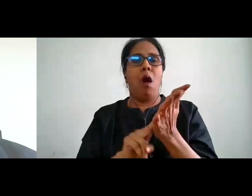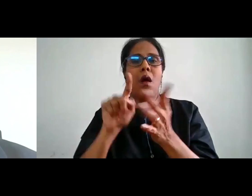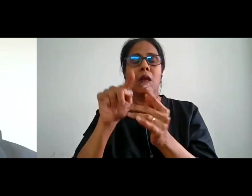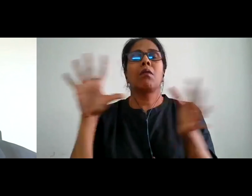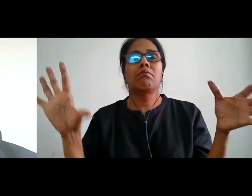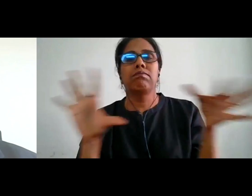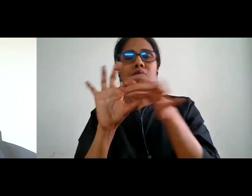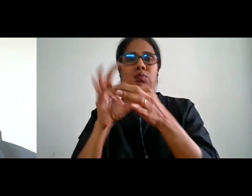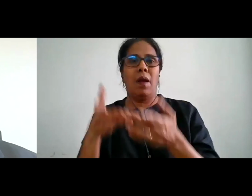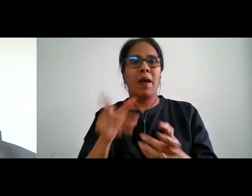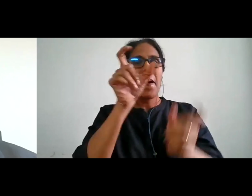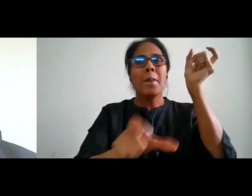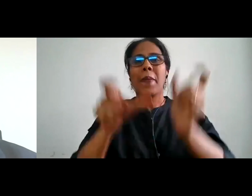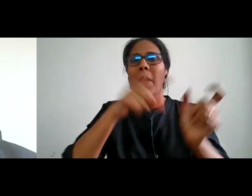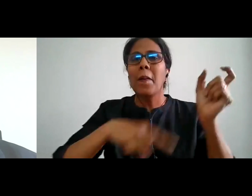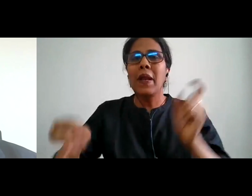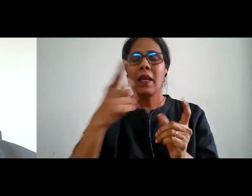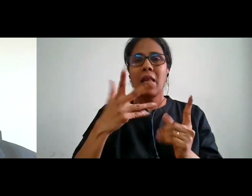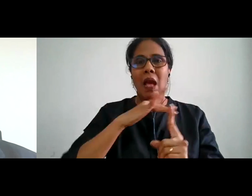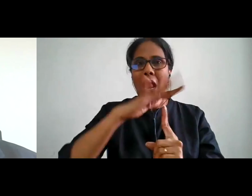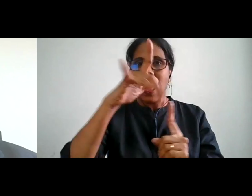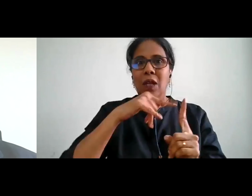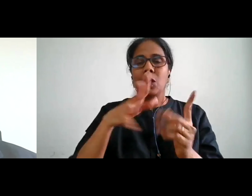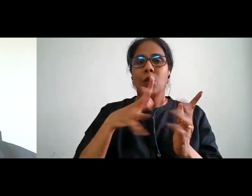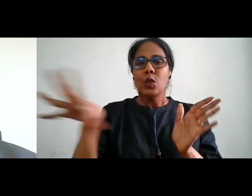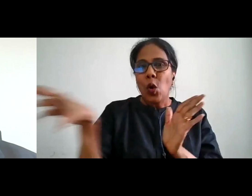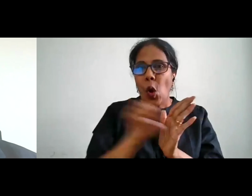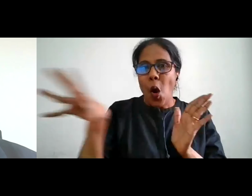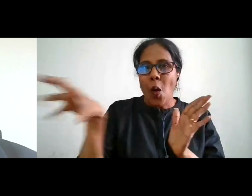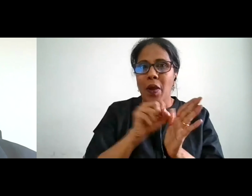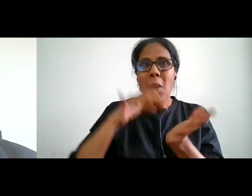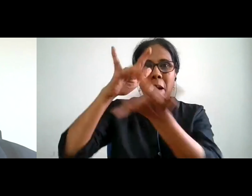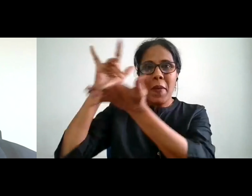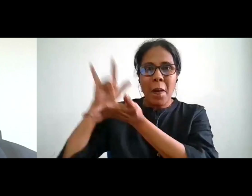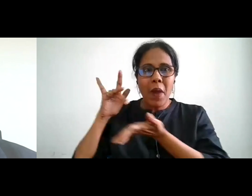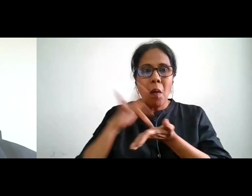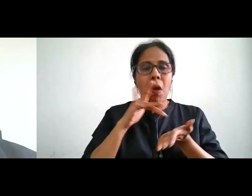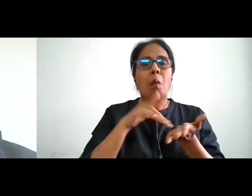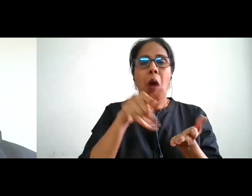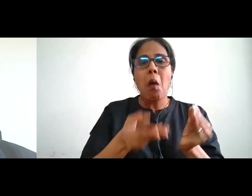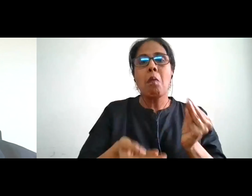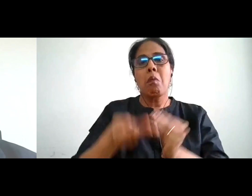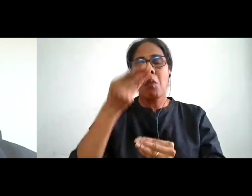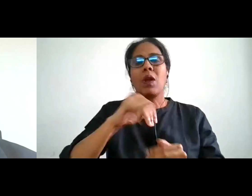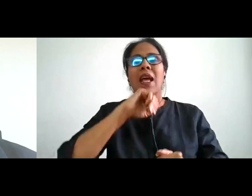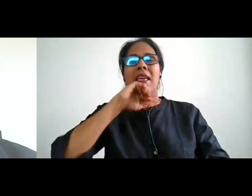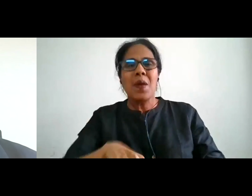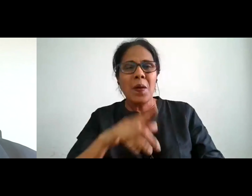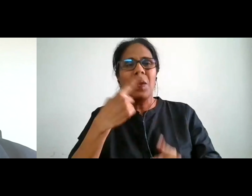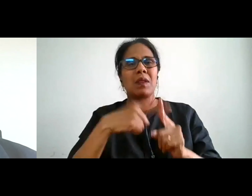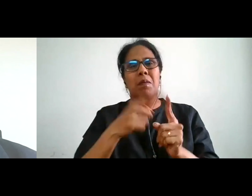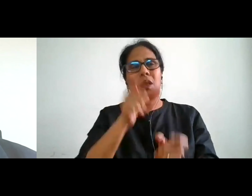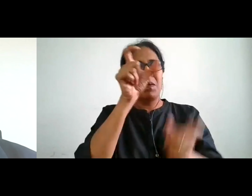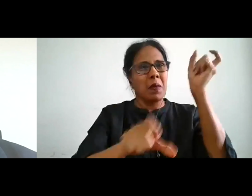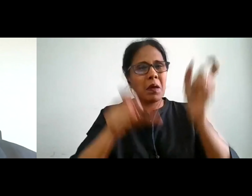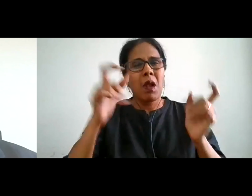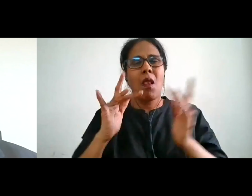public Wi-Fi hotspots could quench the thirst for more and more data, especially among our youth and newer users of the internet.